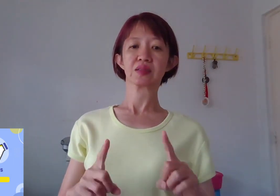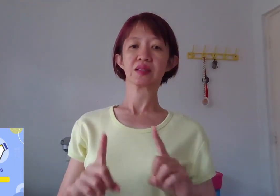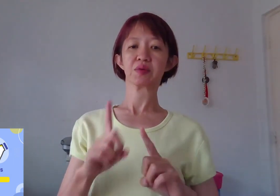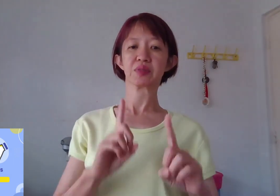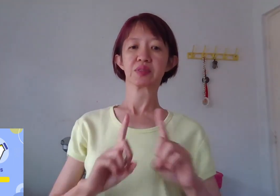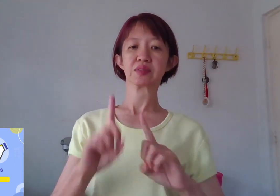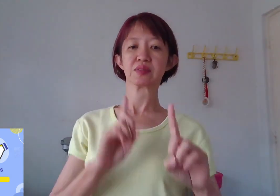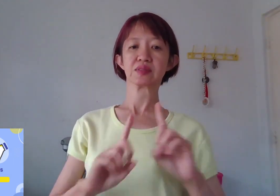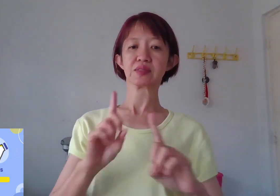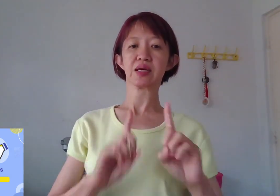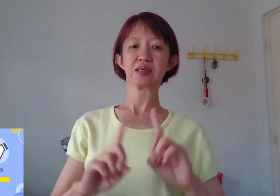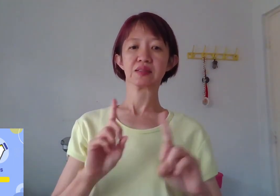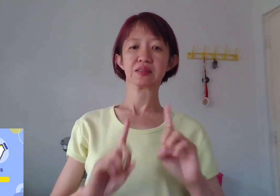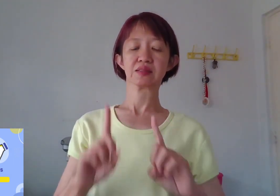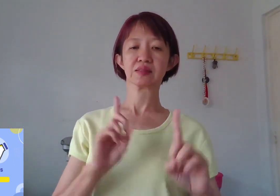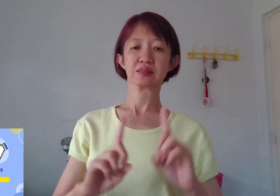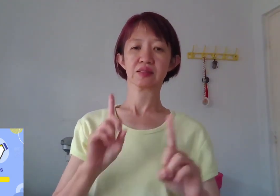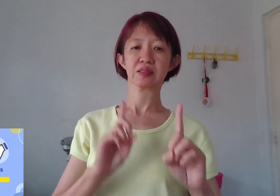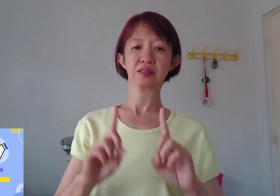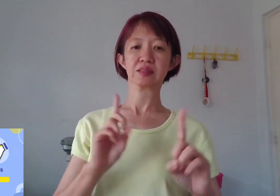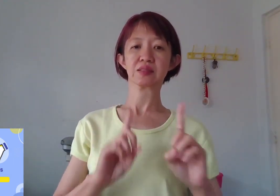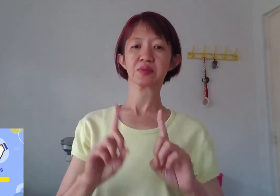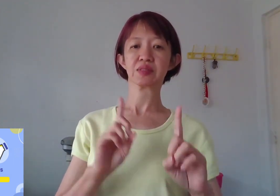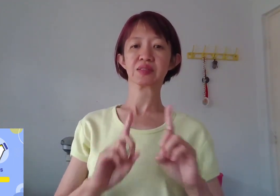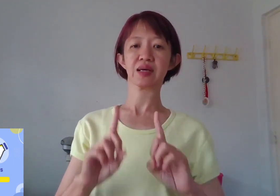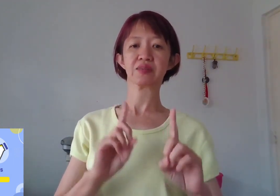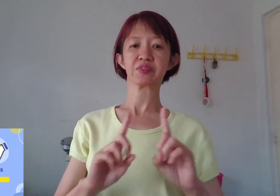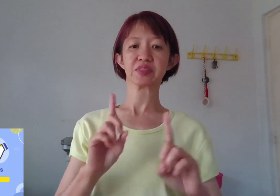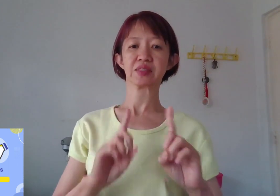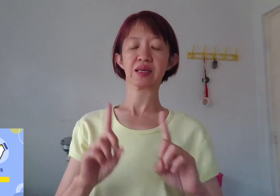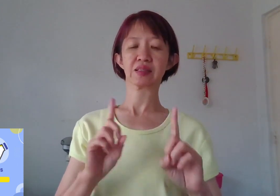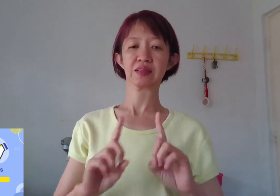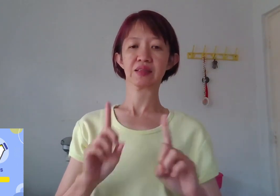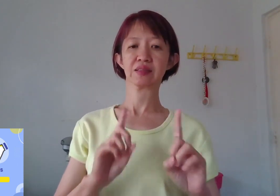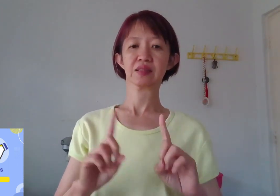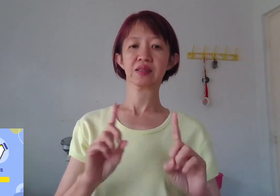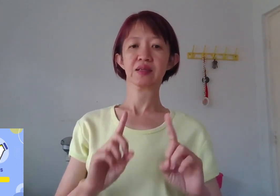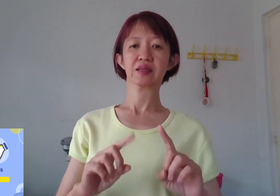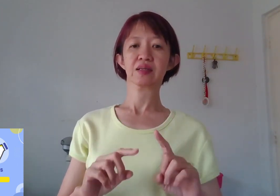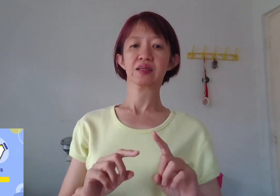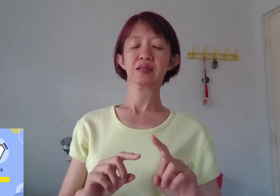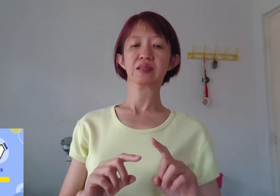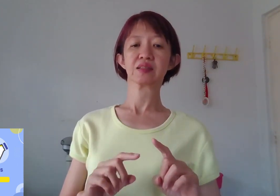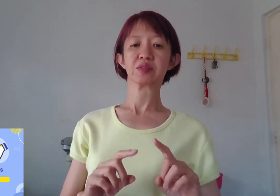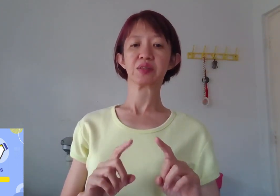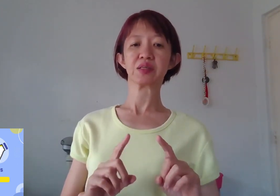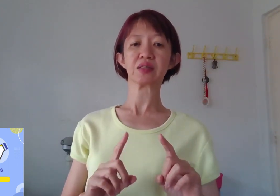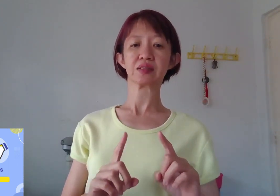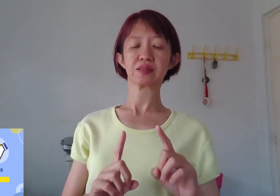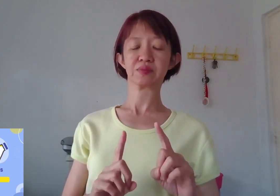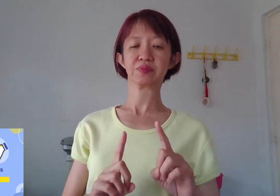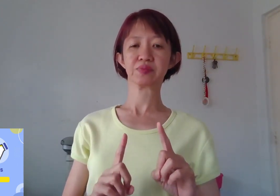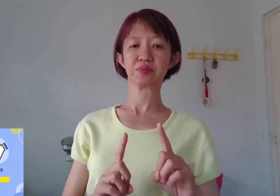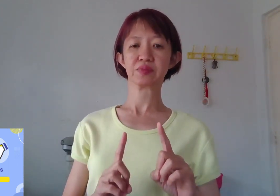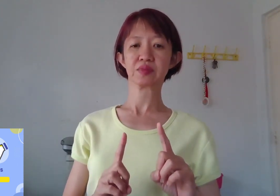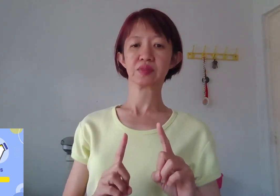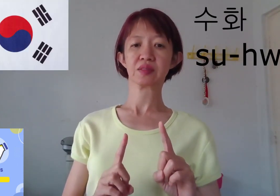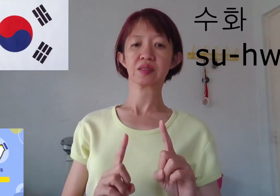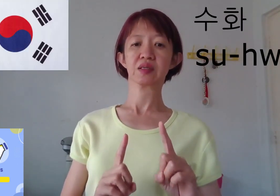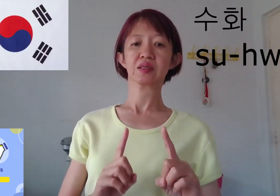the word sign. This is the sign for sign. In Korean,